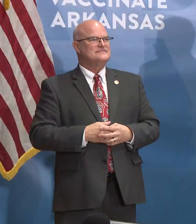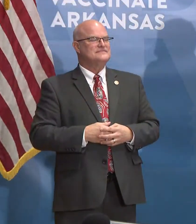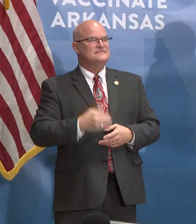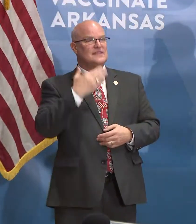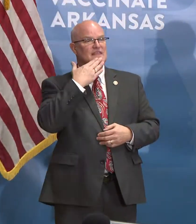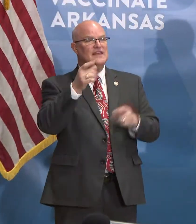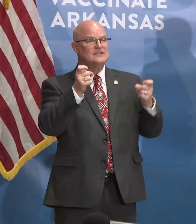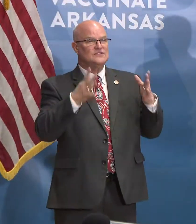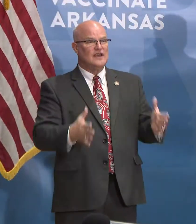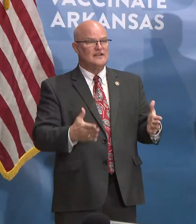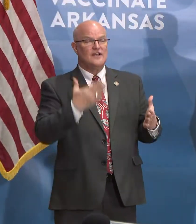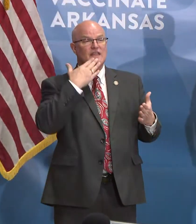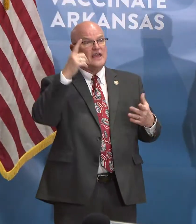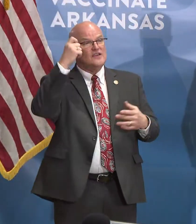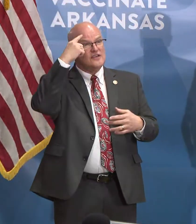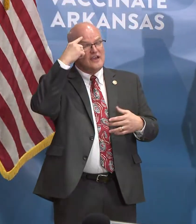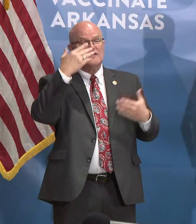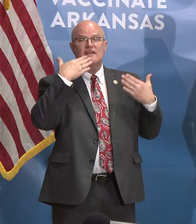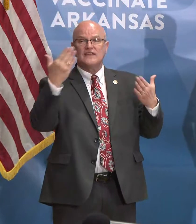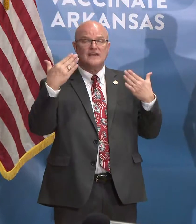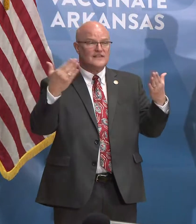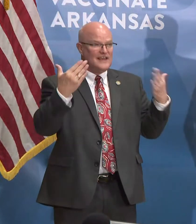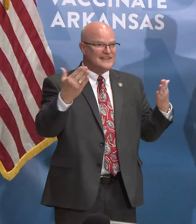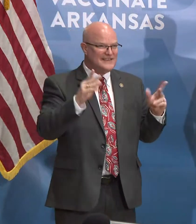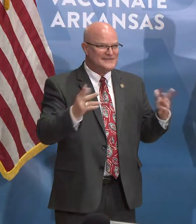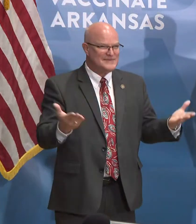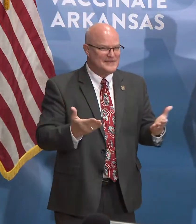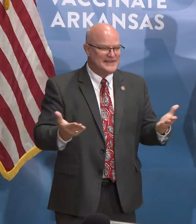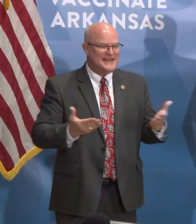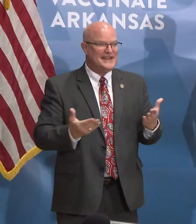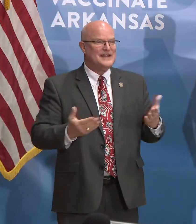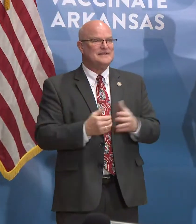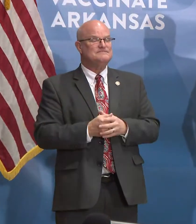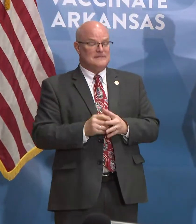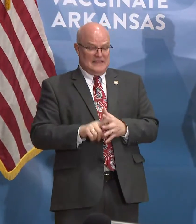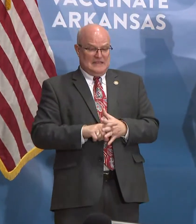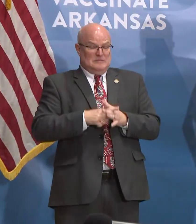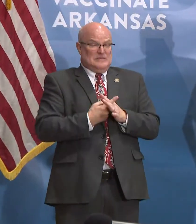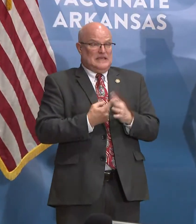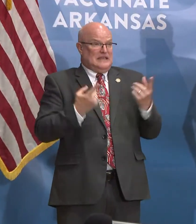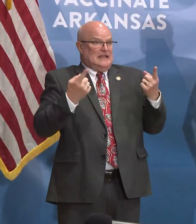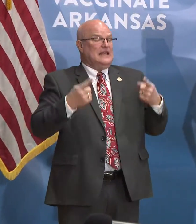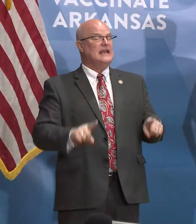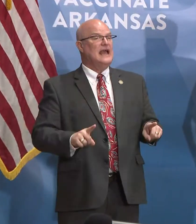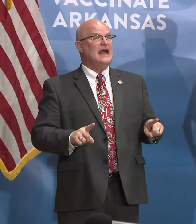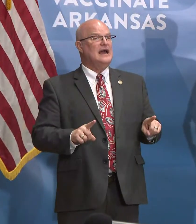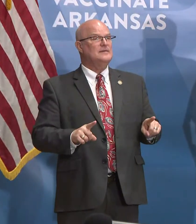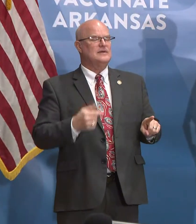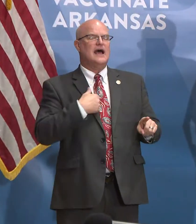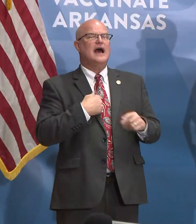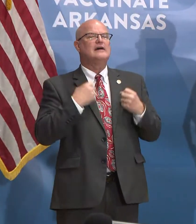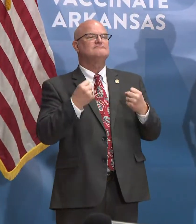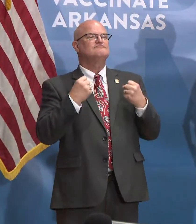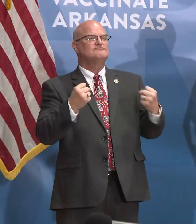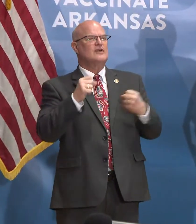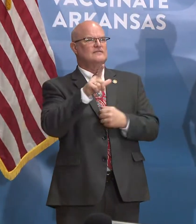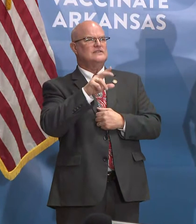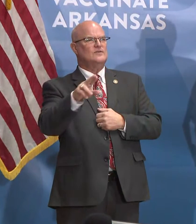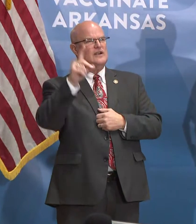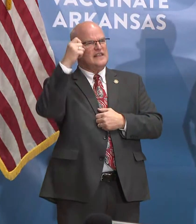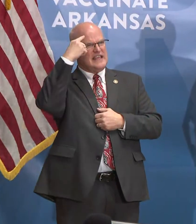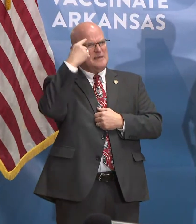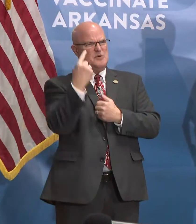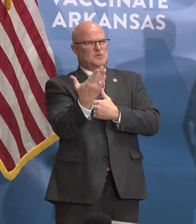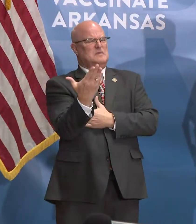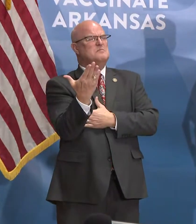Thank you, Director. Thank you, Governor, and thank you for everyone who's here. The genesis of this came as I was traveling to Little Rock to the Capitol